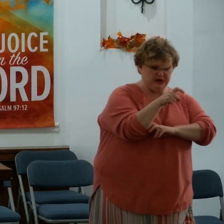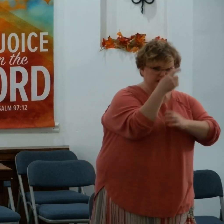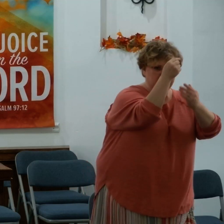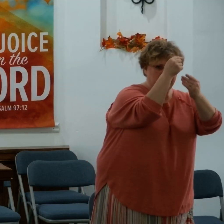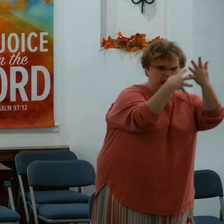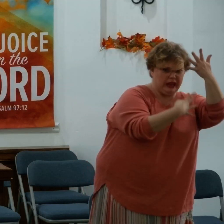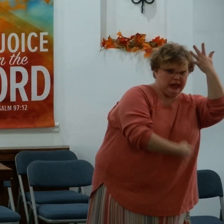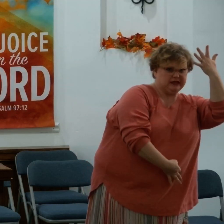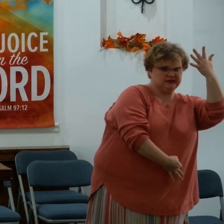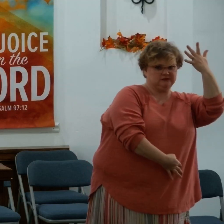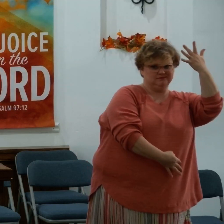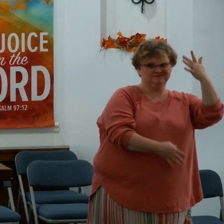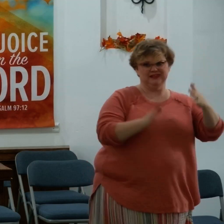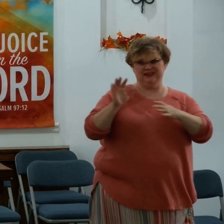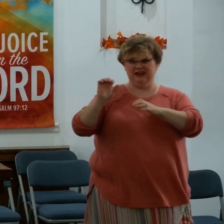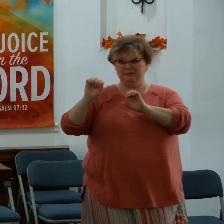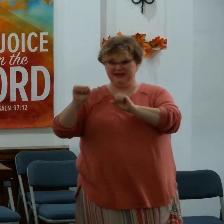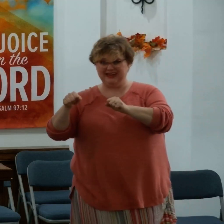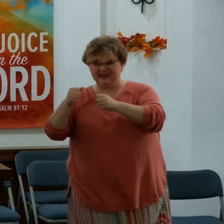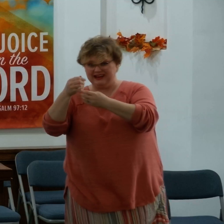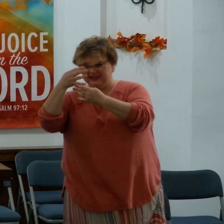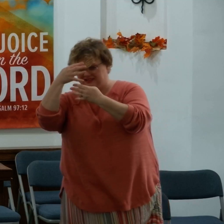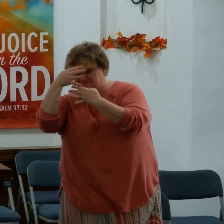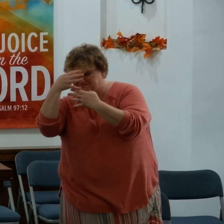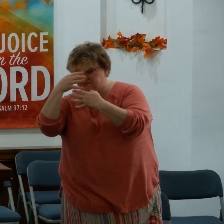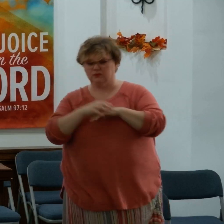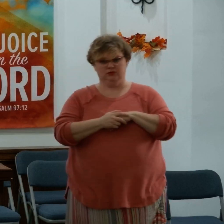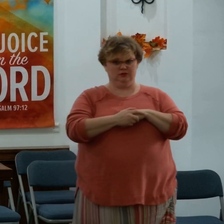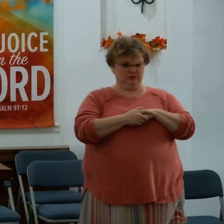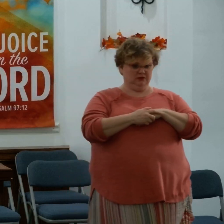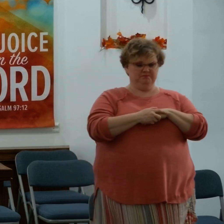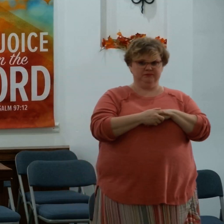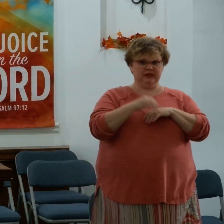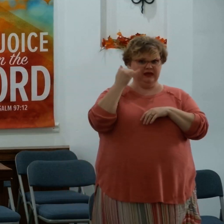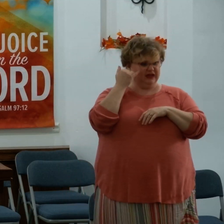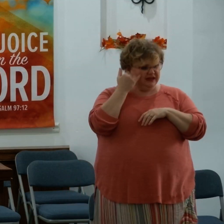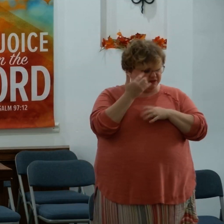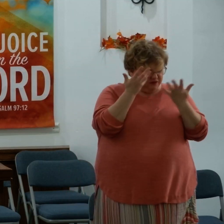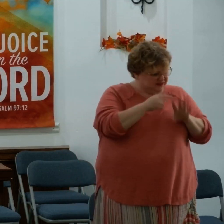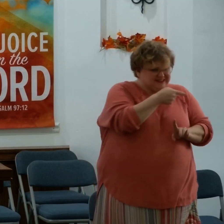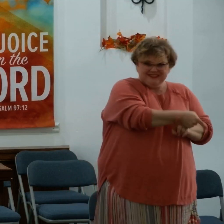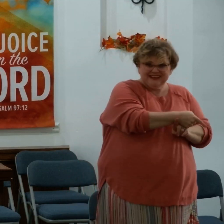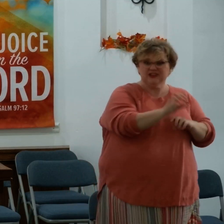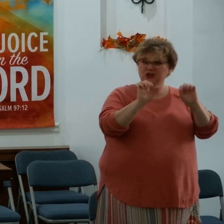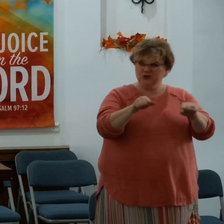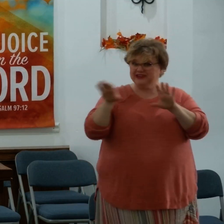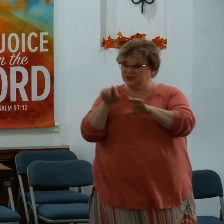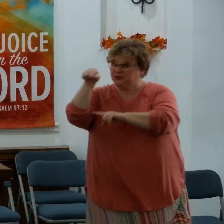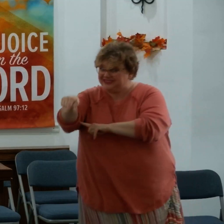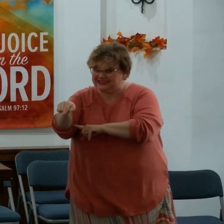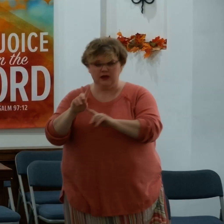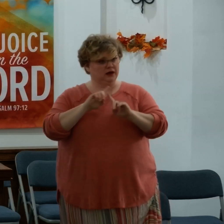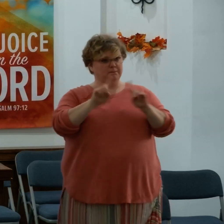list. I kept being told by my mama and my daddy, if you just get through what you got-to list, you'll get to your get-to list. But